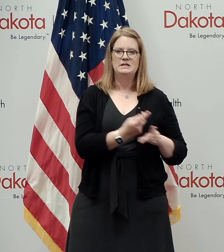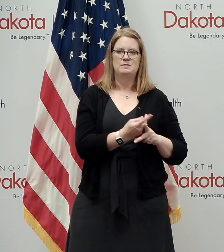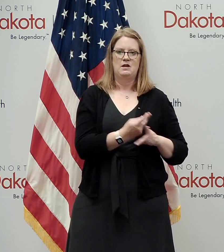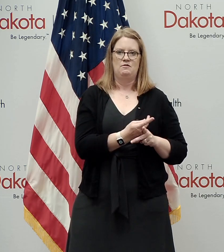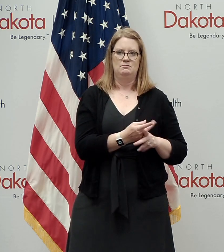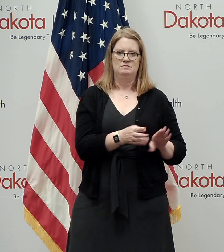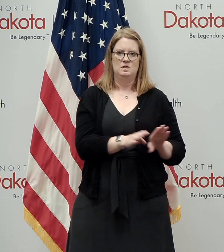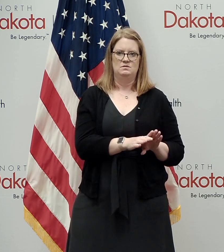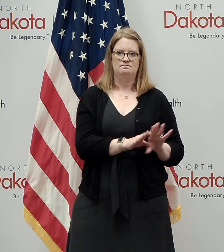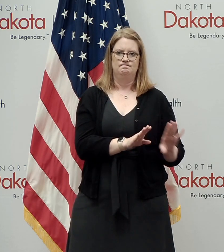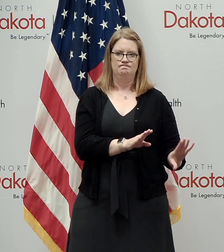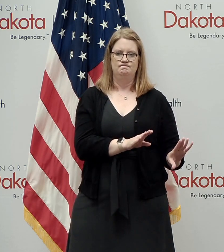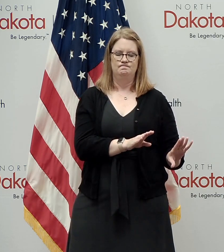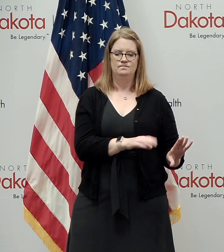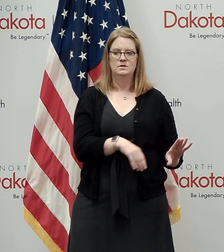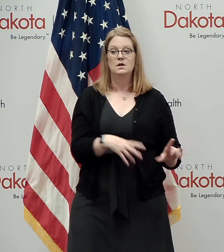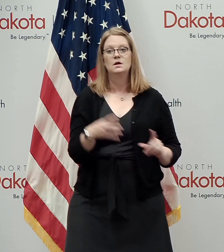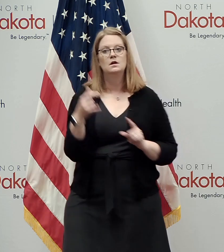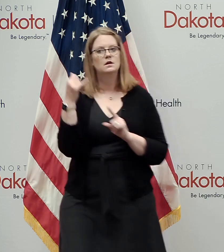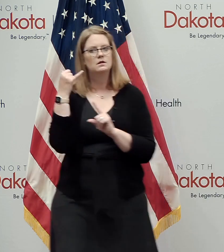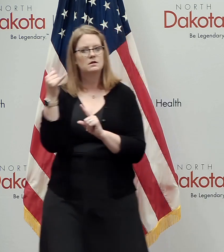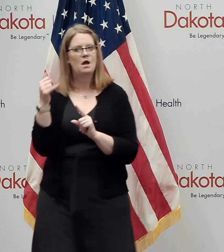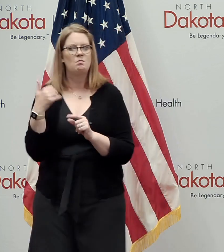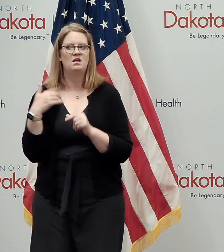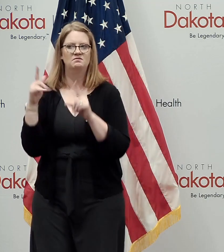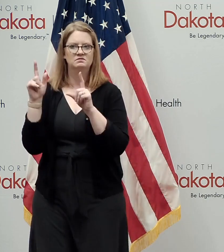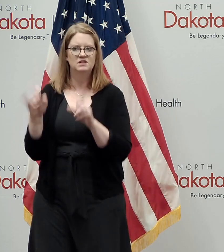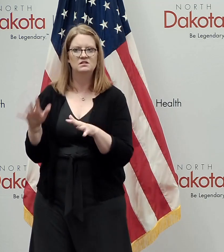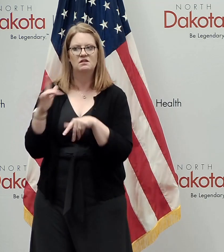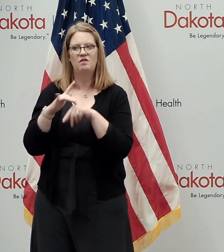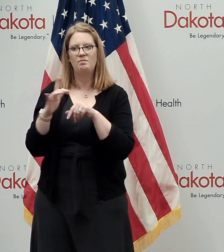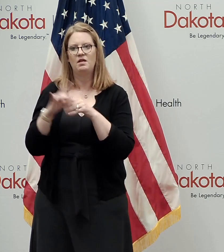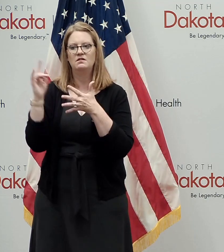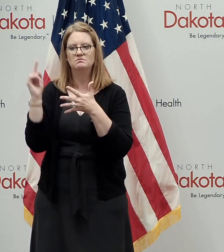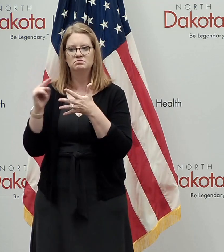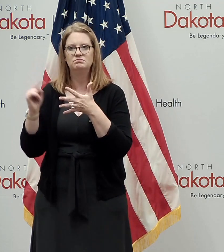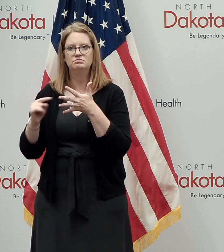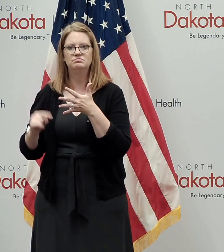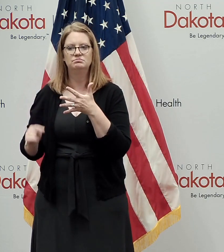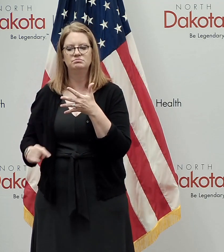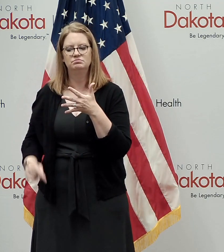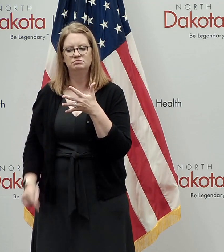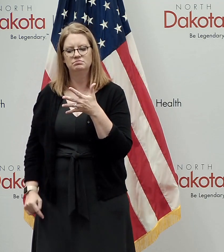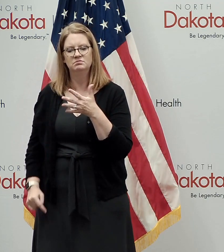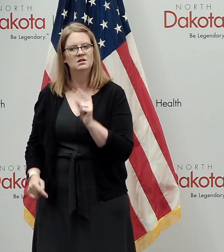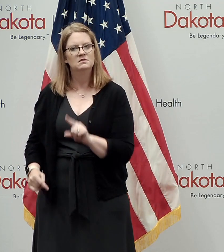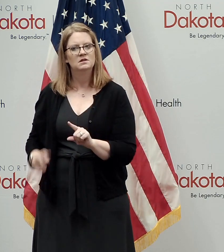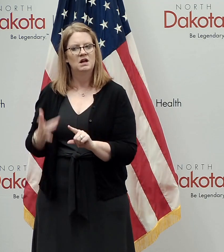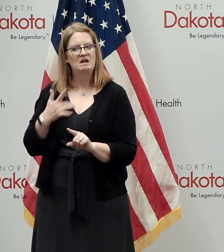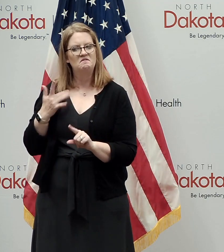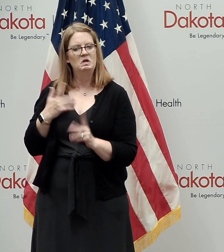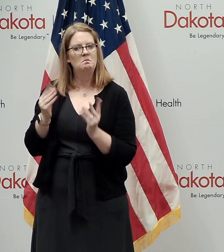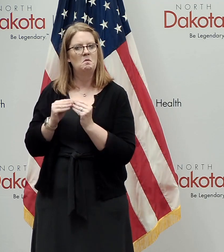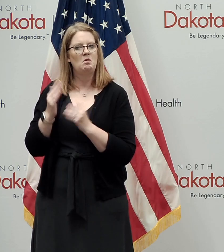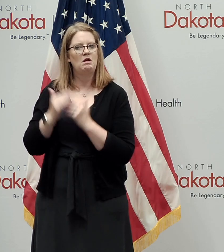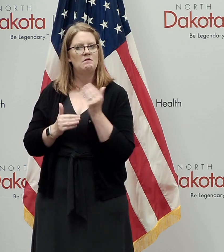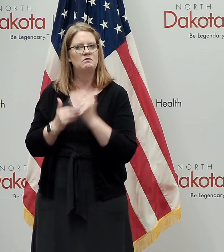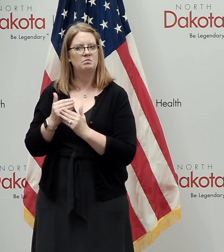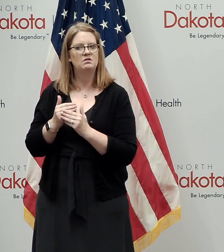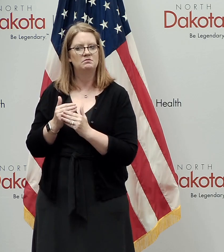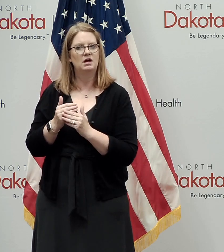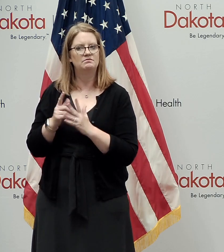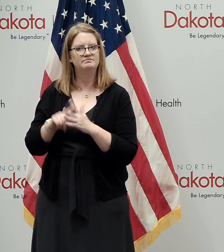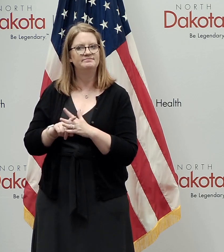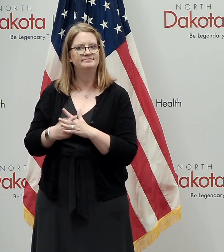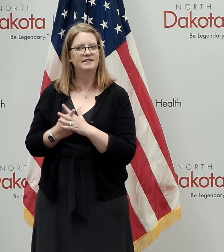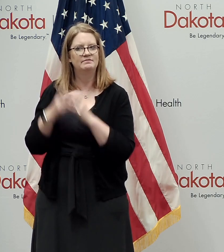know so much more now. We've got so much more capability now that I feel very confident about our ability to enter back into